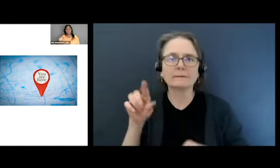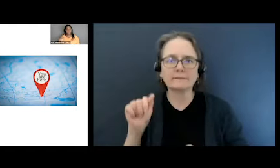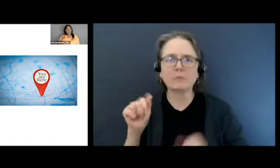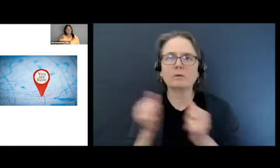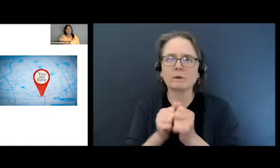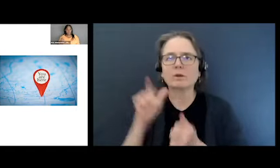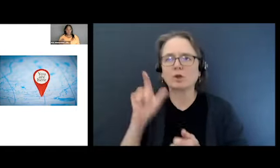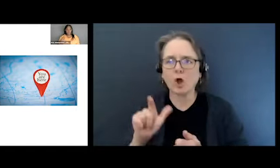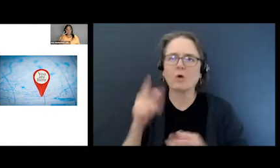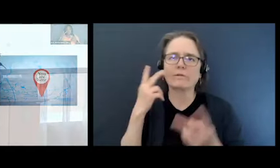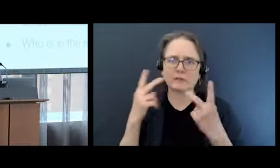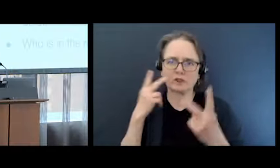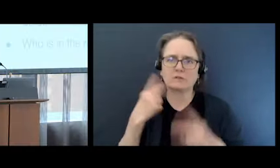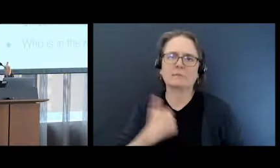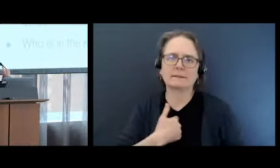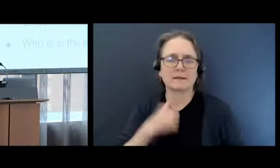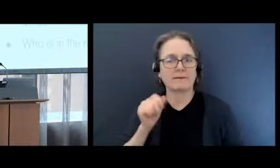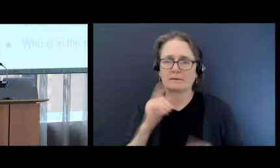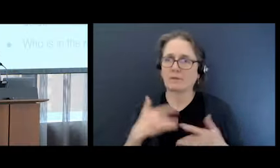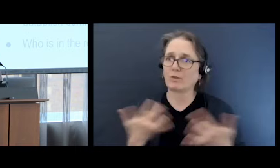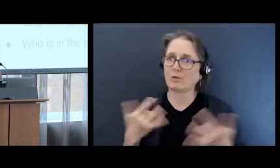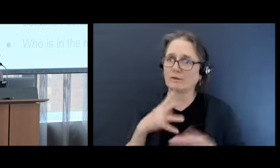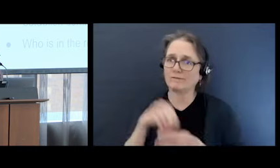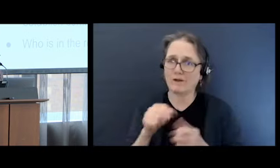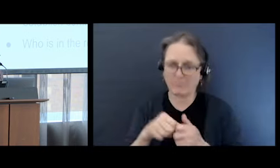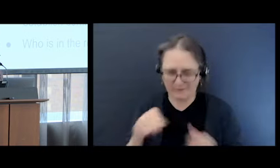this conversation. Thank you.